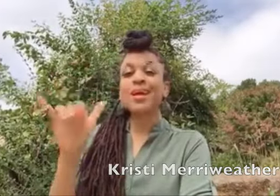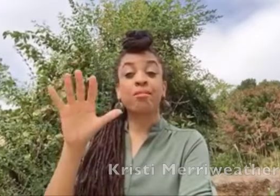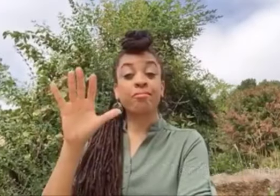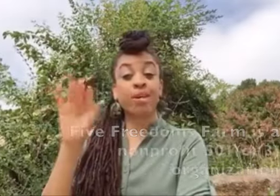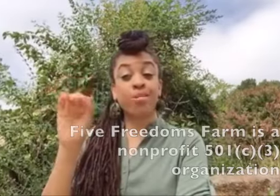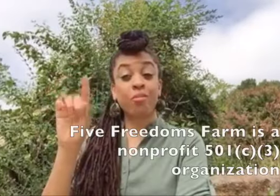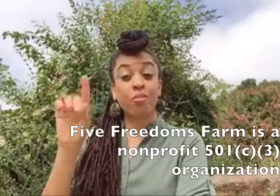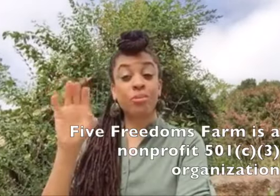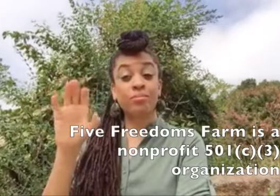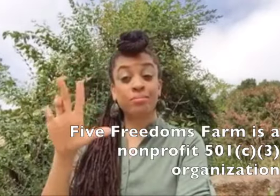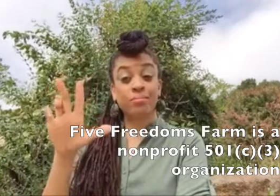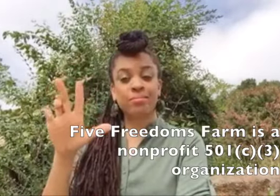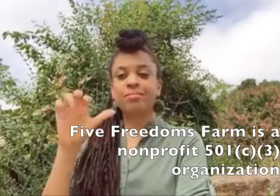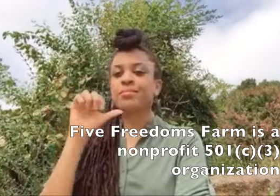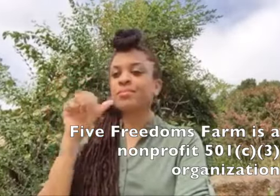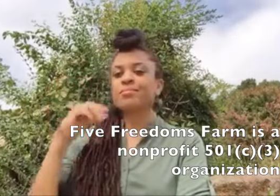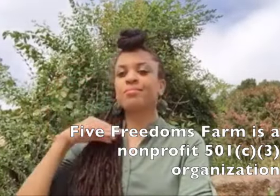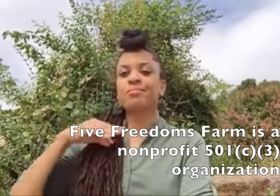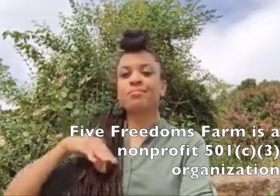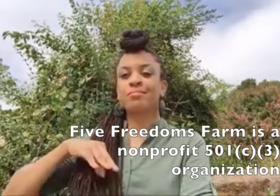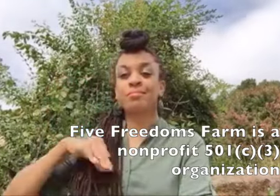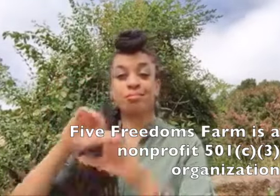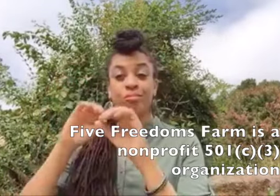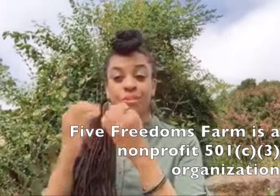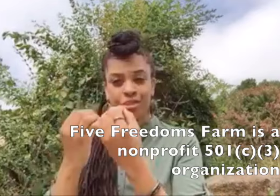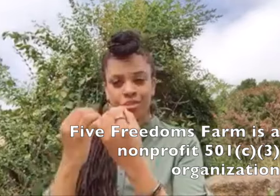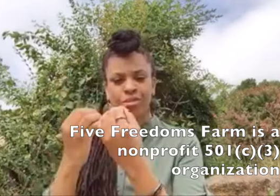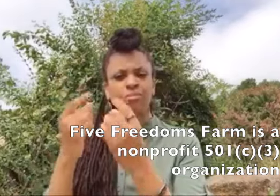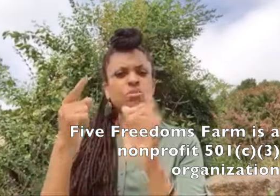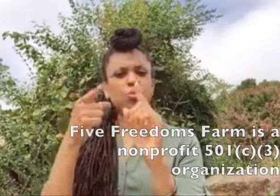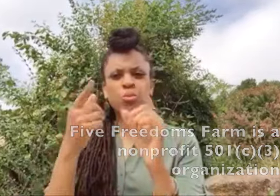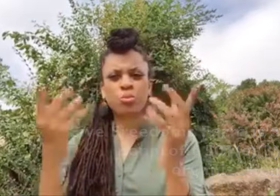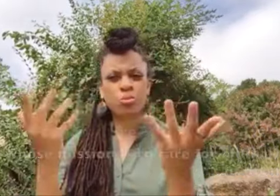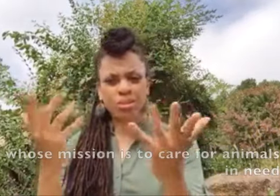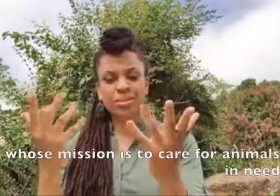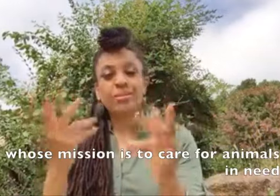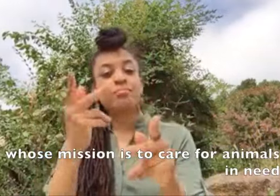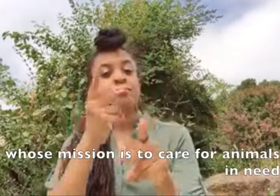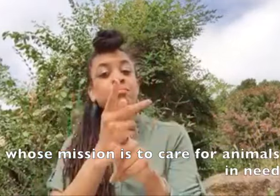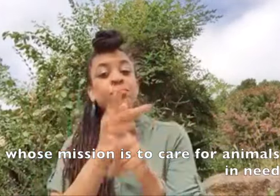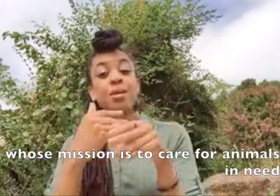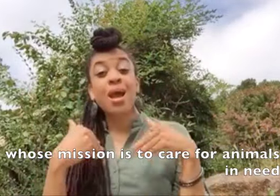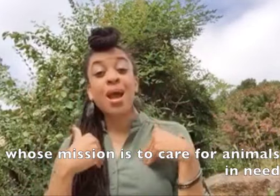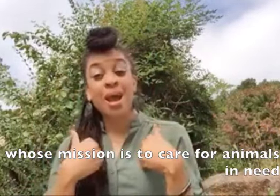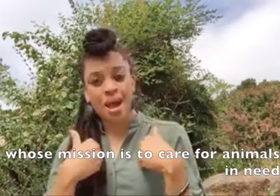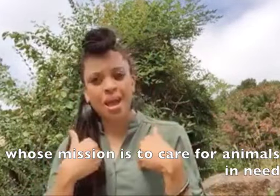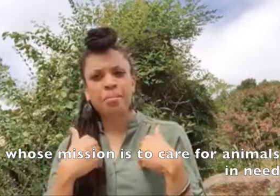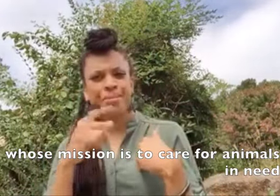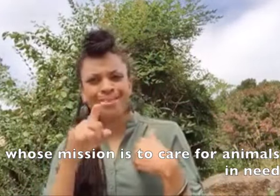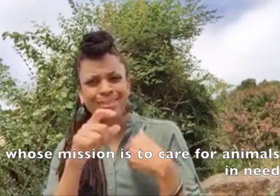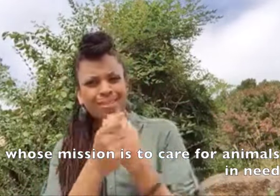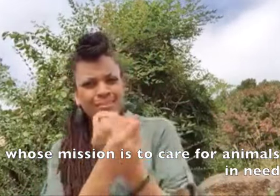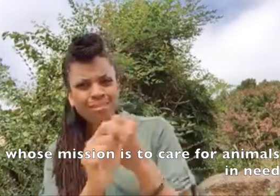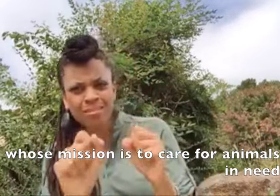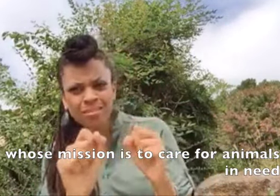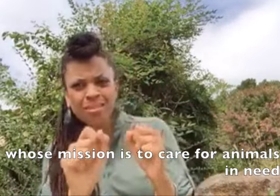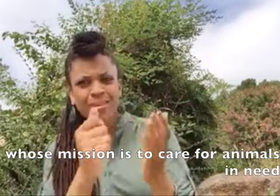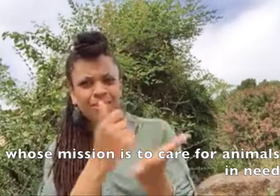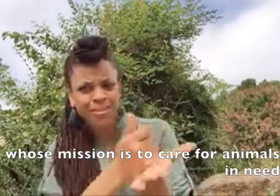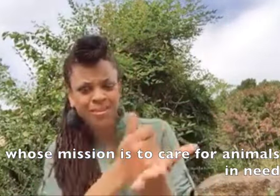Five Freedoms Farm is a nonprofit 501c3 organization whose mission is to care for animals in need